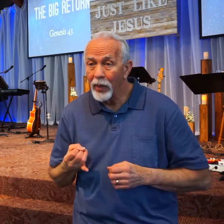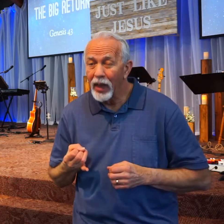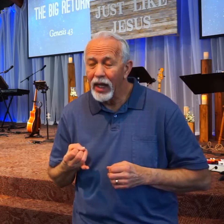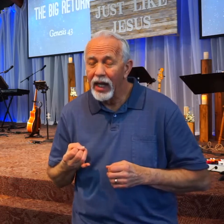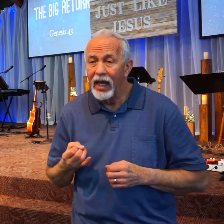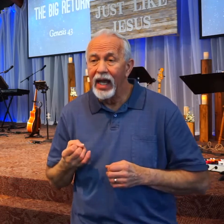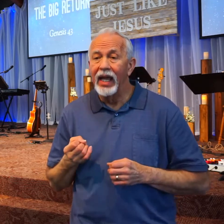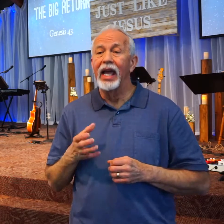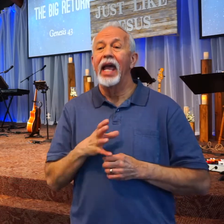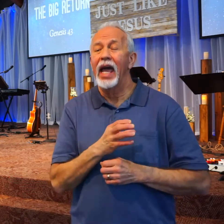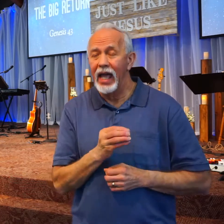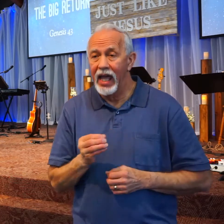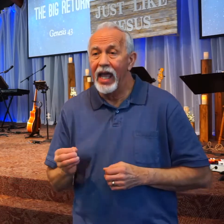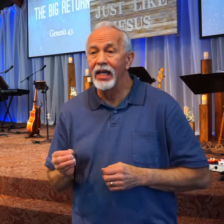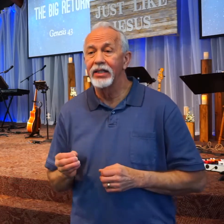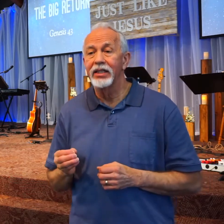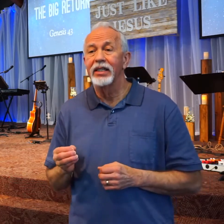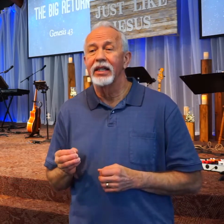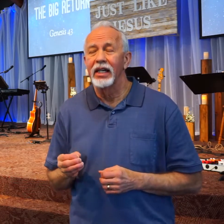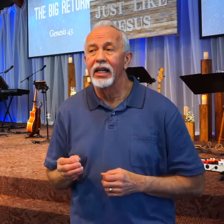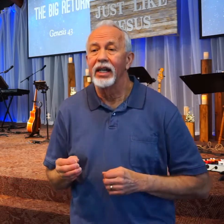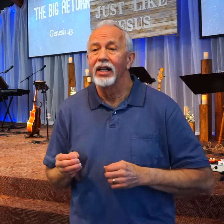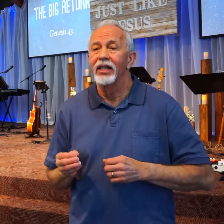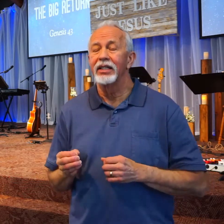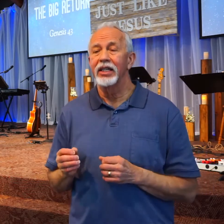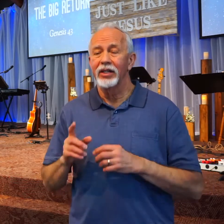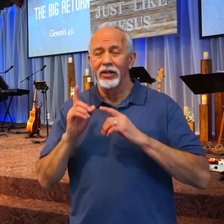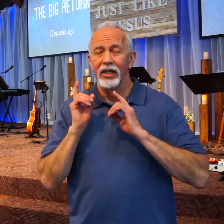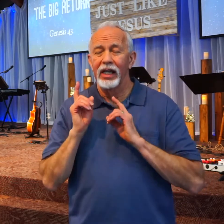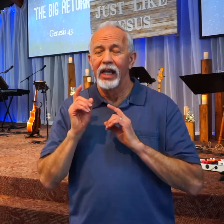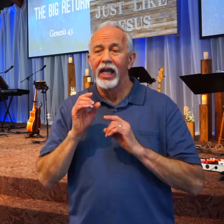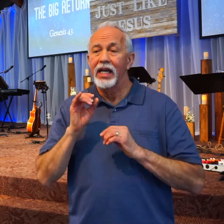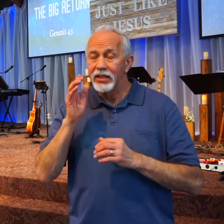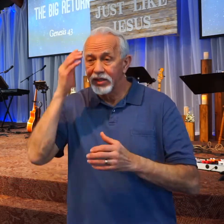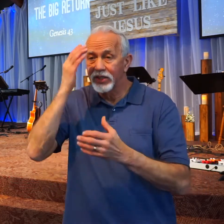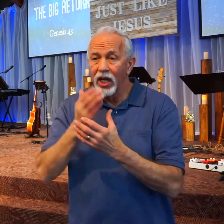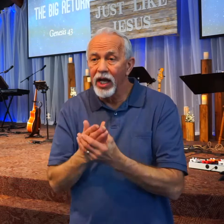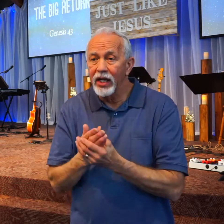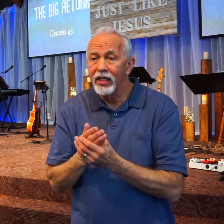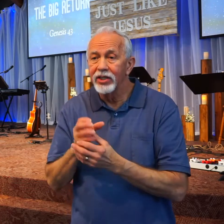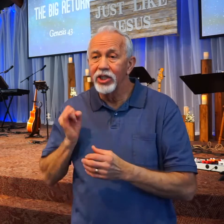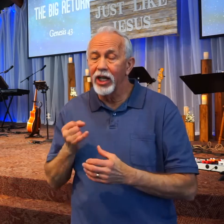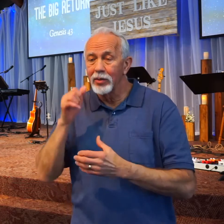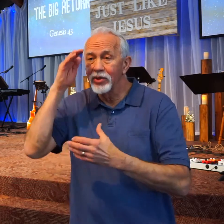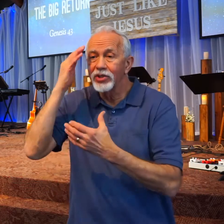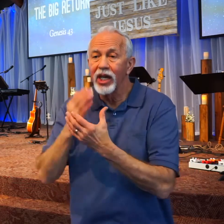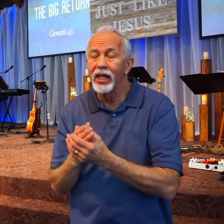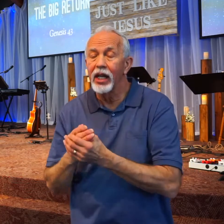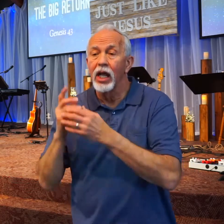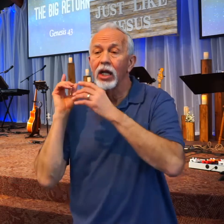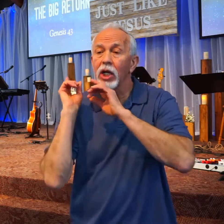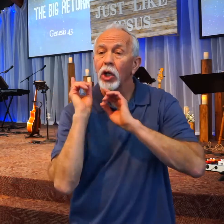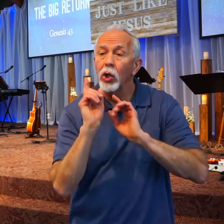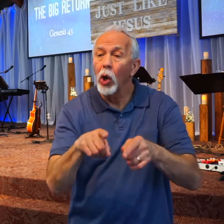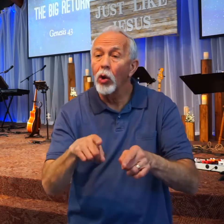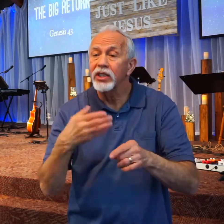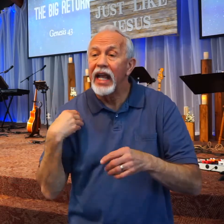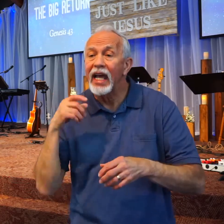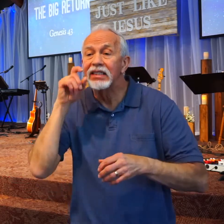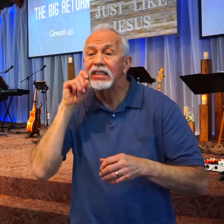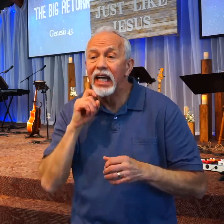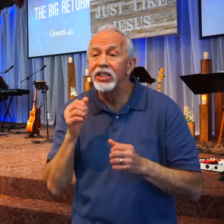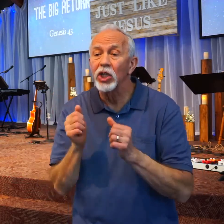firstborn son, Reuben, goes in and takes for himself his own father's wife,